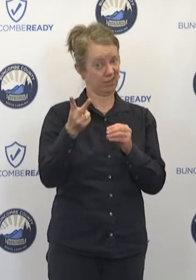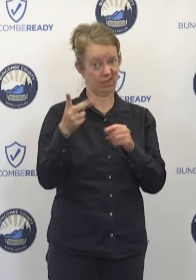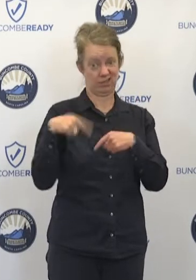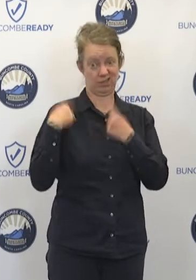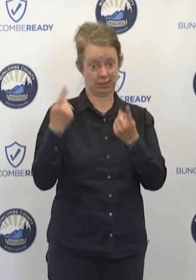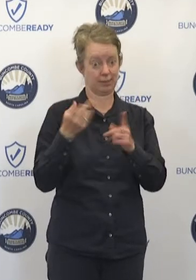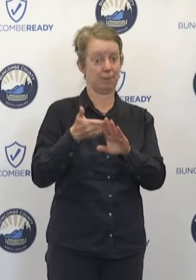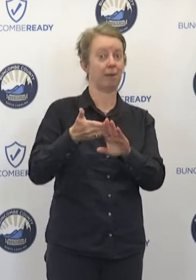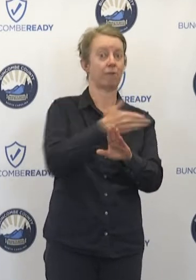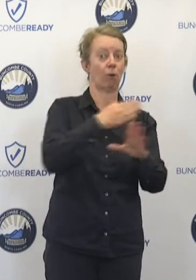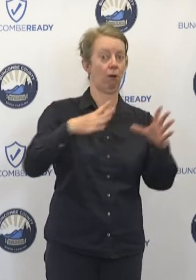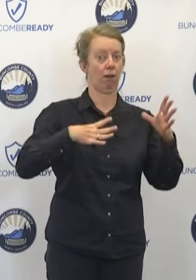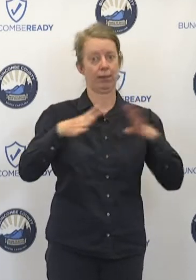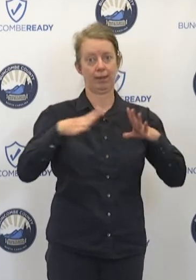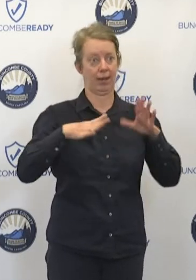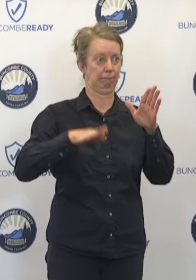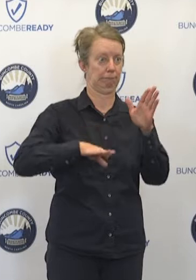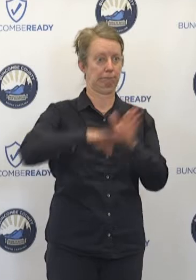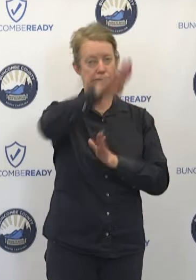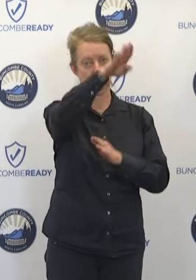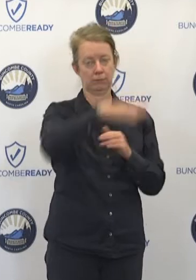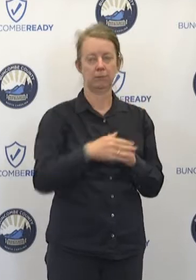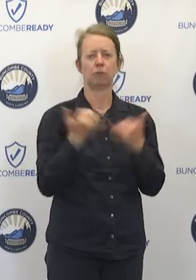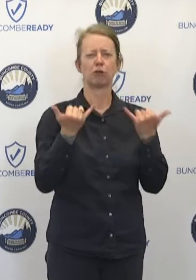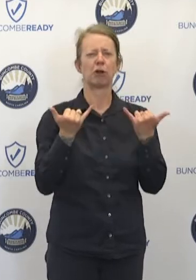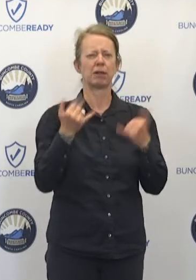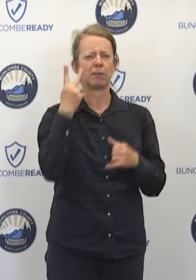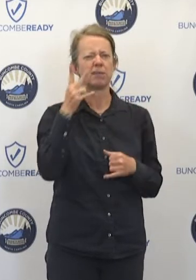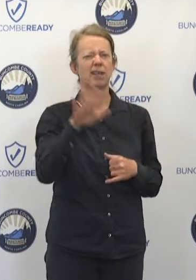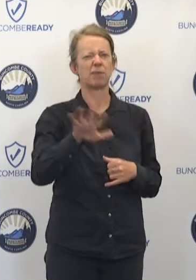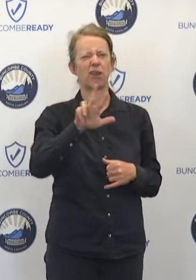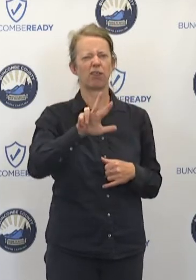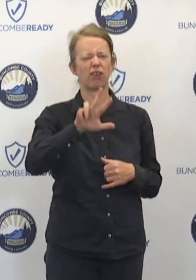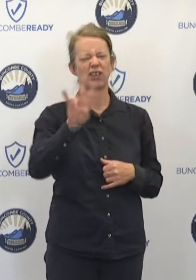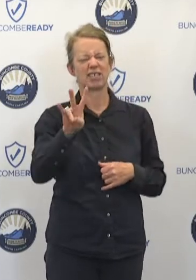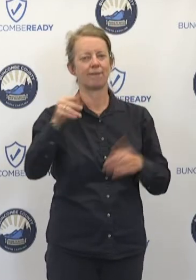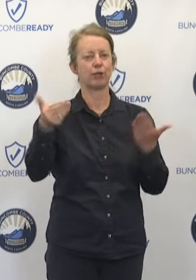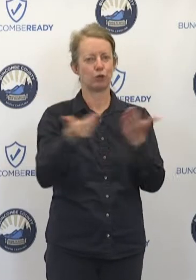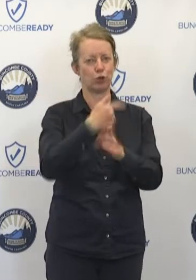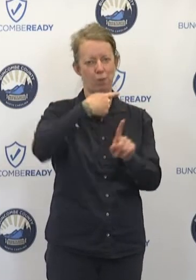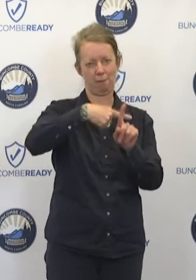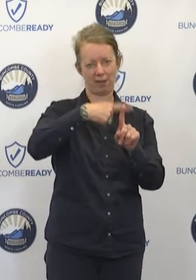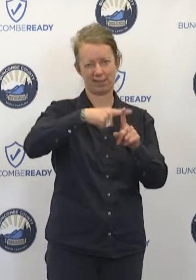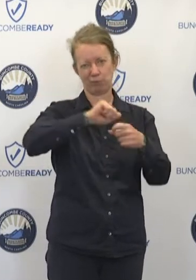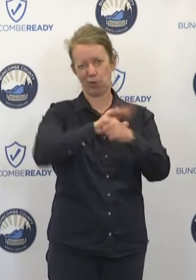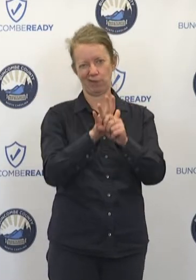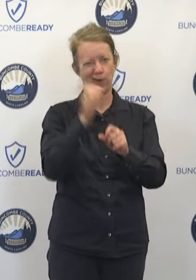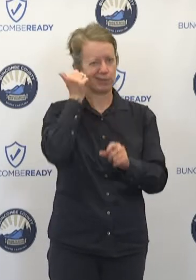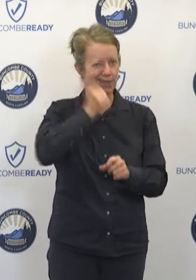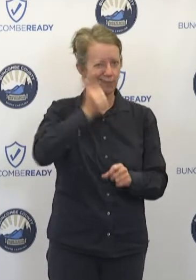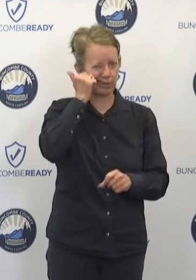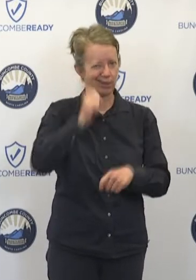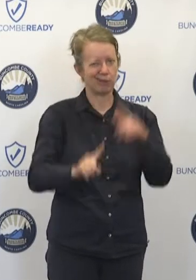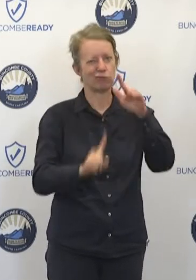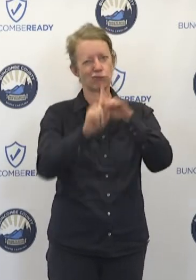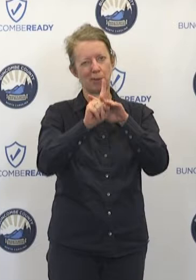days. And currently we are seeing about 37 new cases per day enter our public health